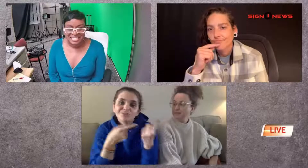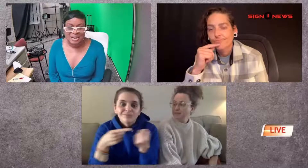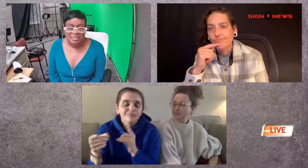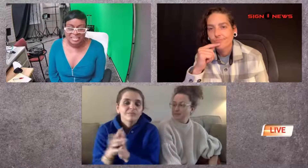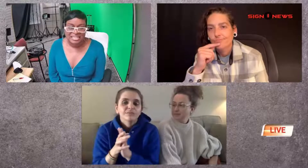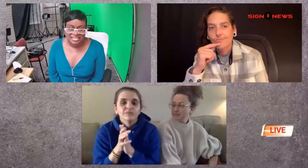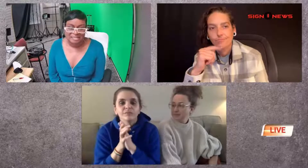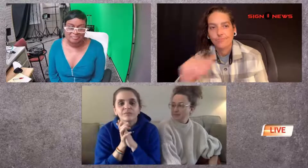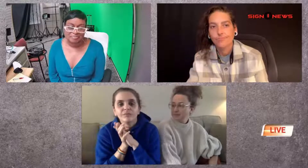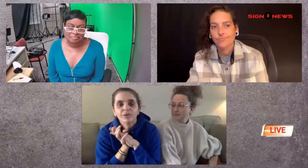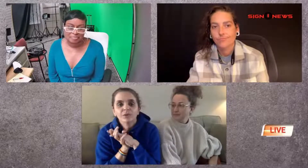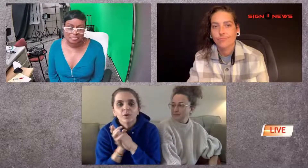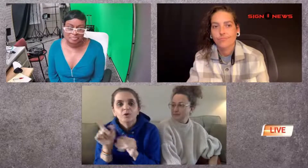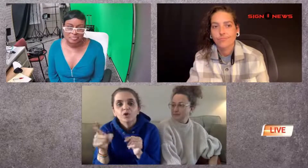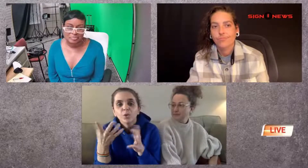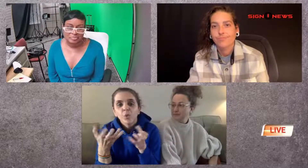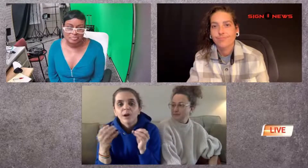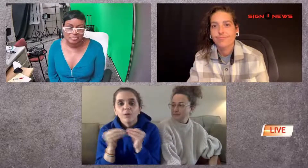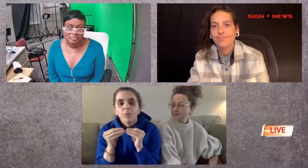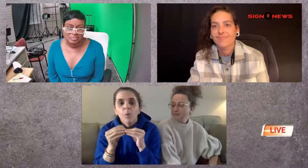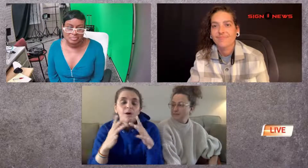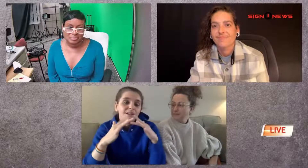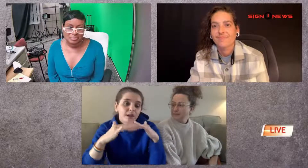And that's how we connected.